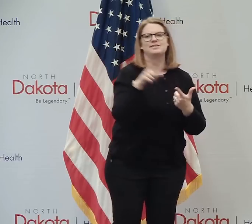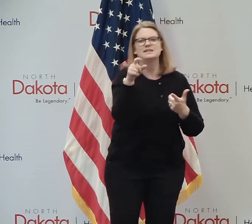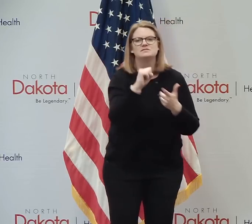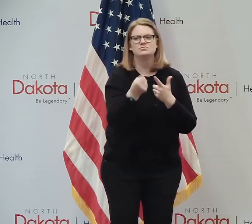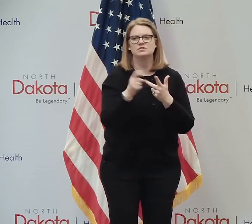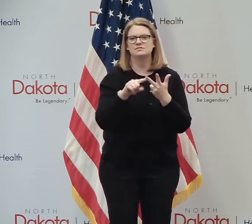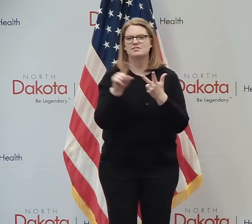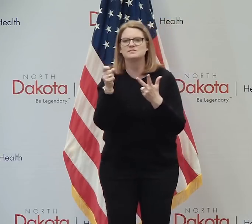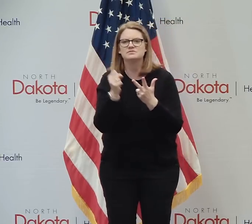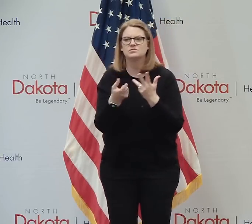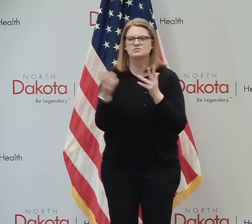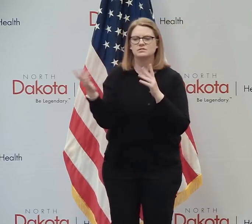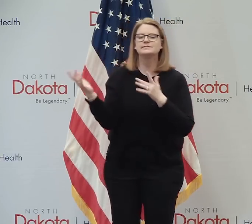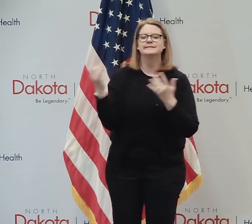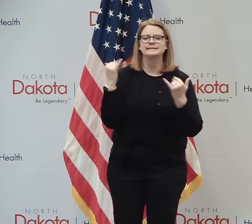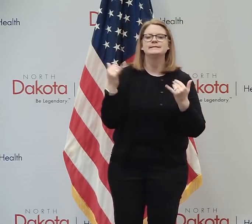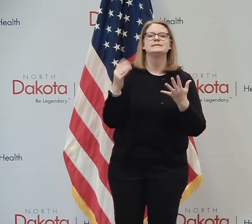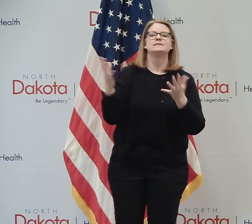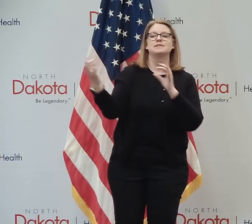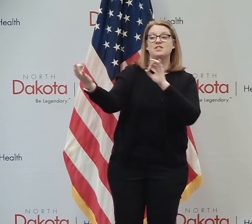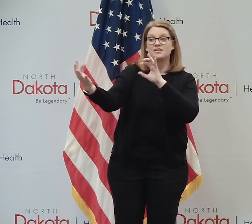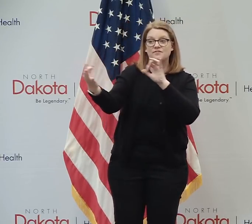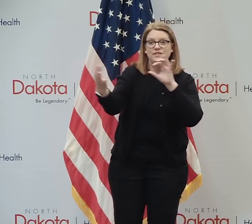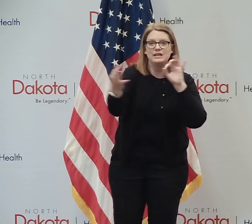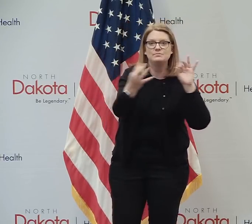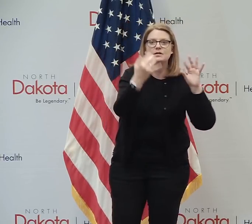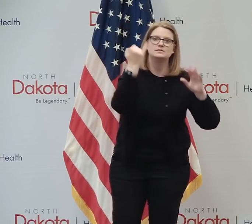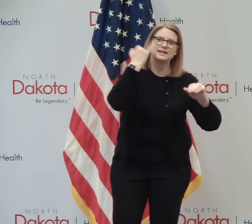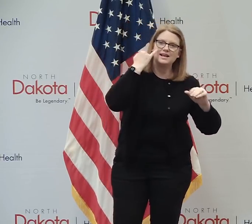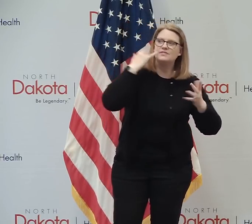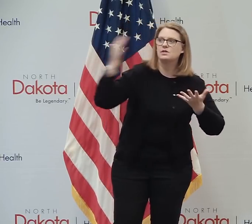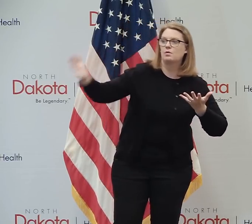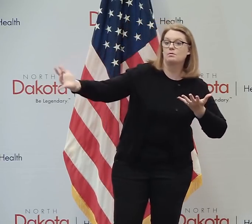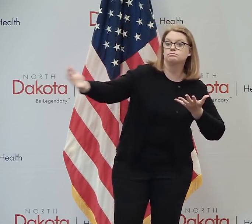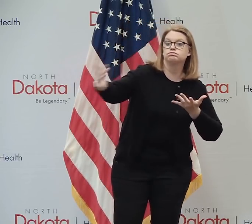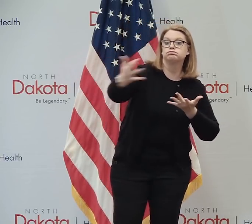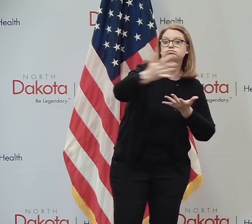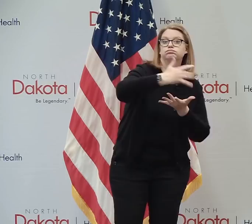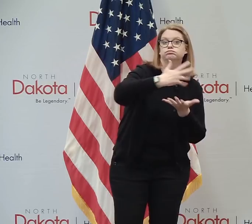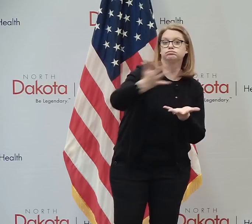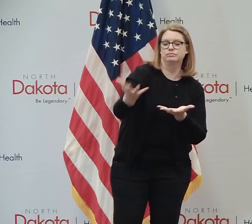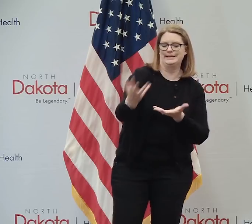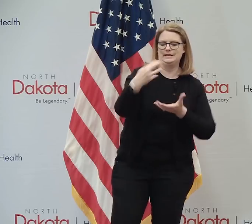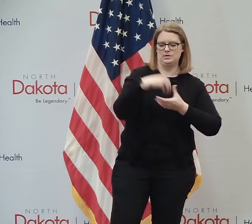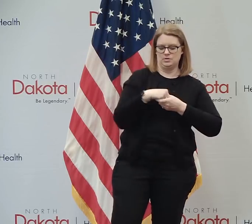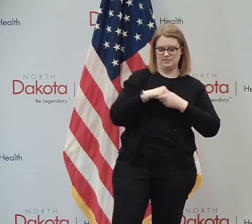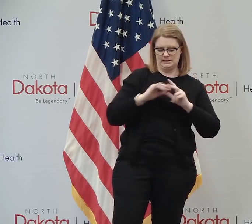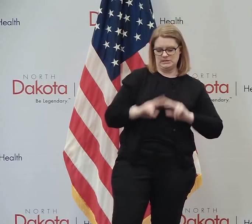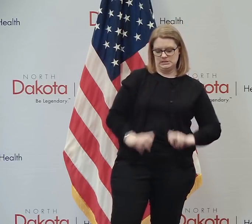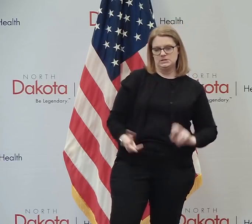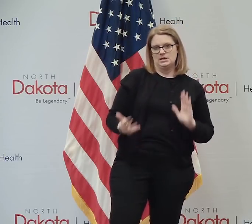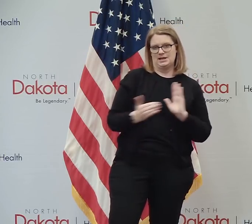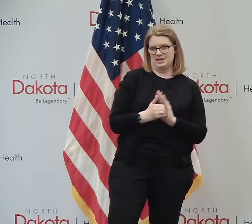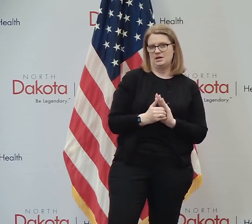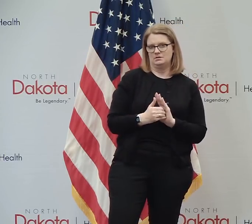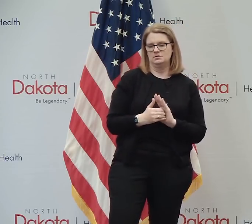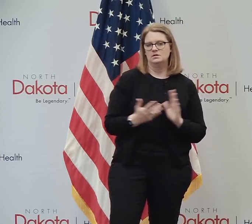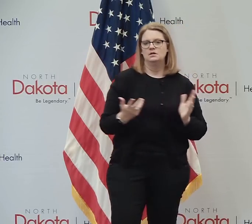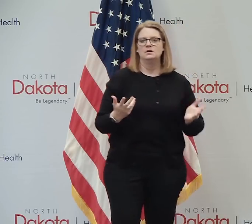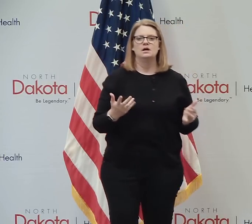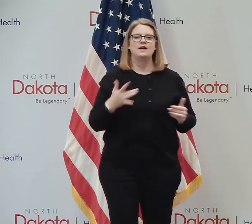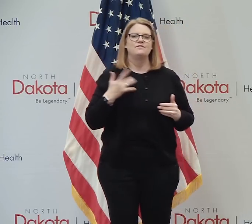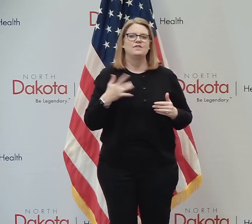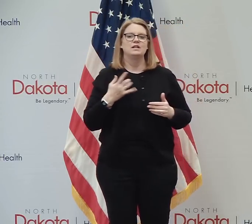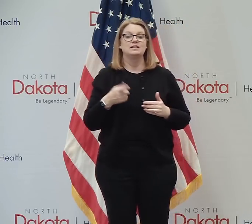take all that feedback, all the what abouts and all the what ifs, and try to incorporate that. What I would anticipate that what we've put out, I would call